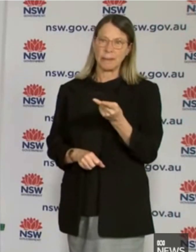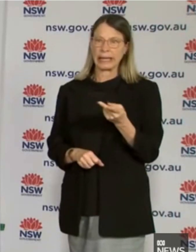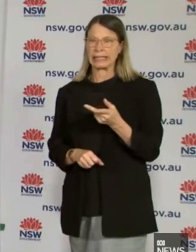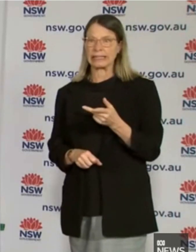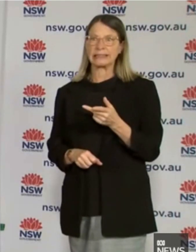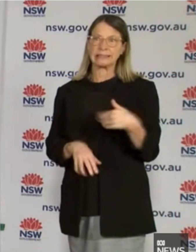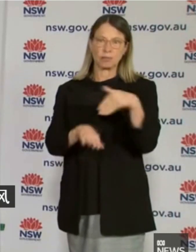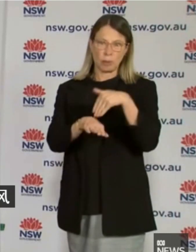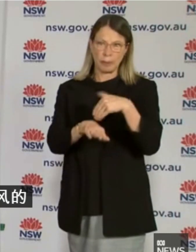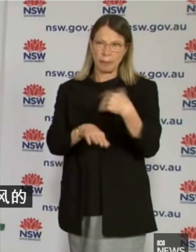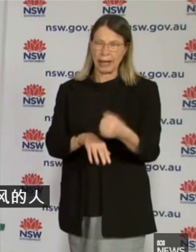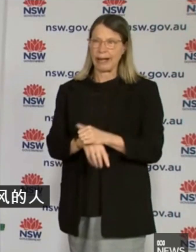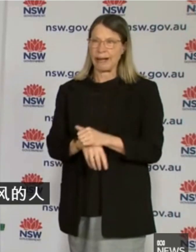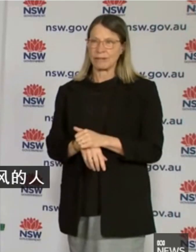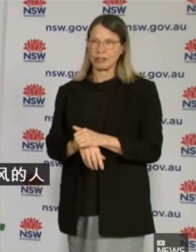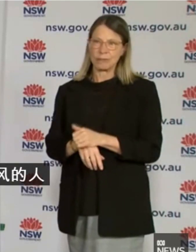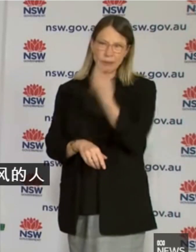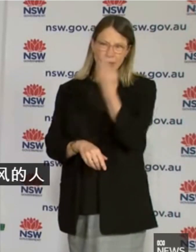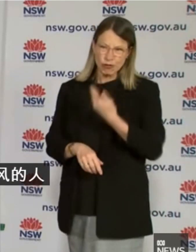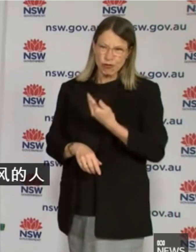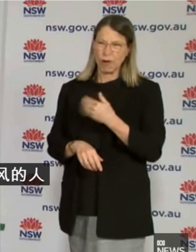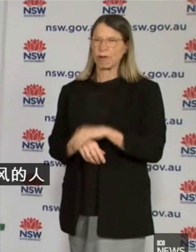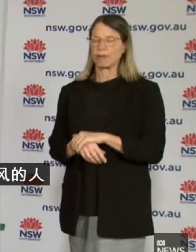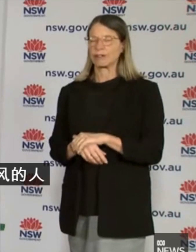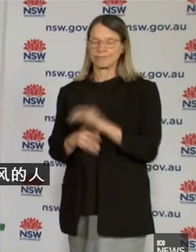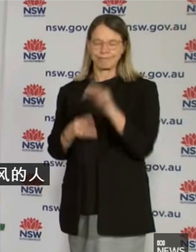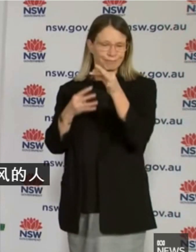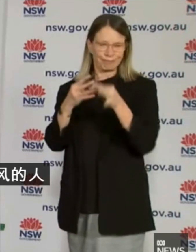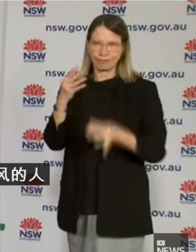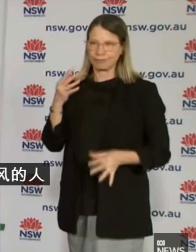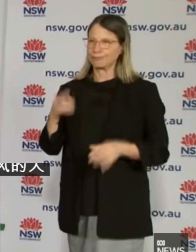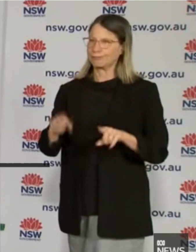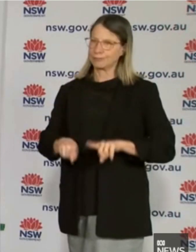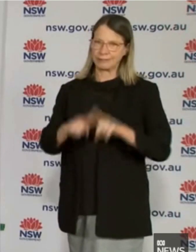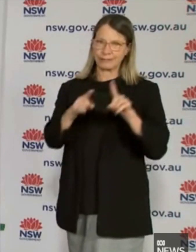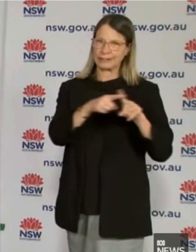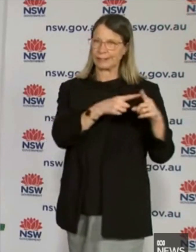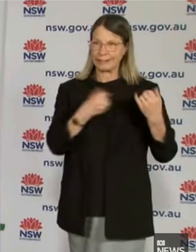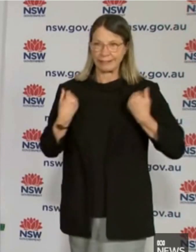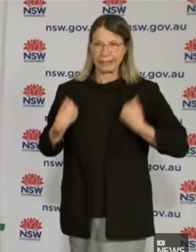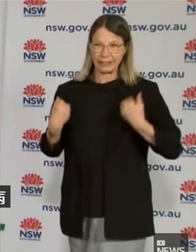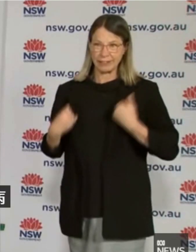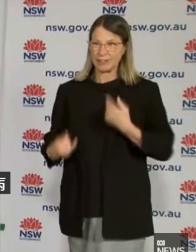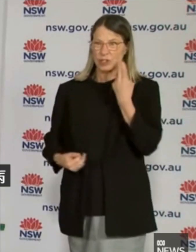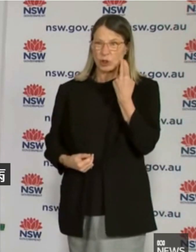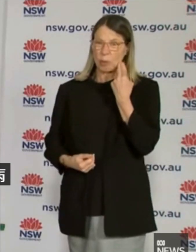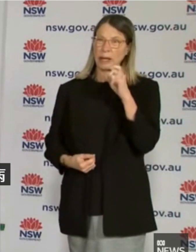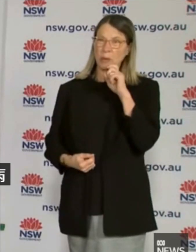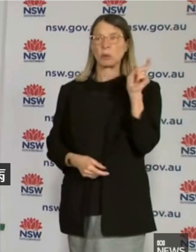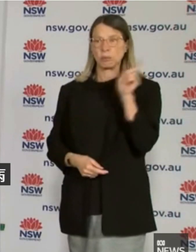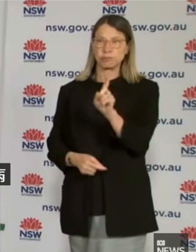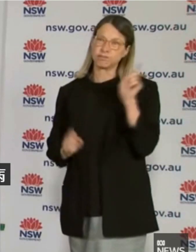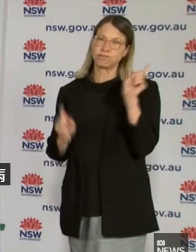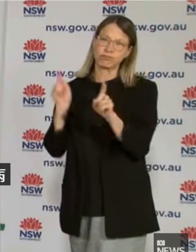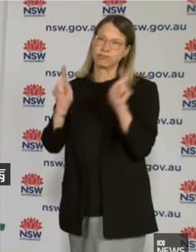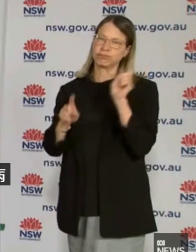who might be having strokes, who might be having all kinds of other illnesses that we would normally see on a day-to-day basis